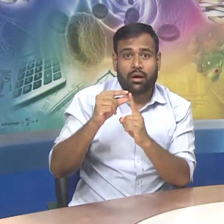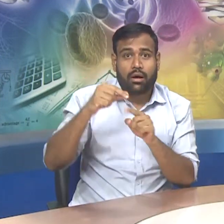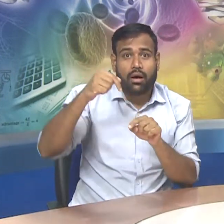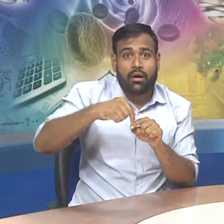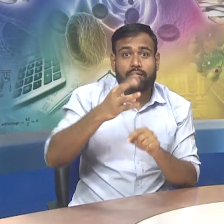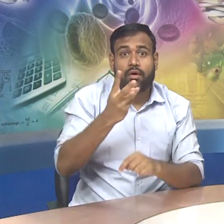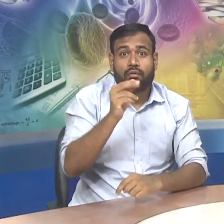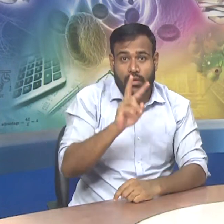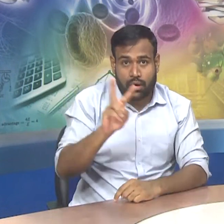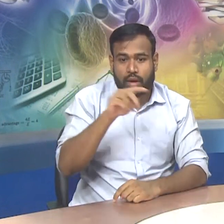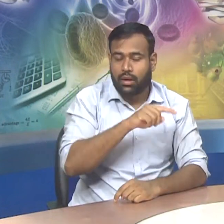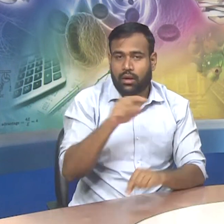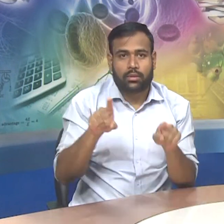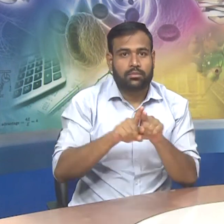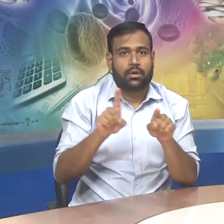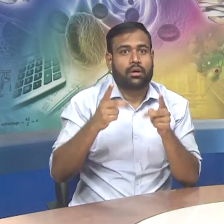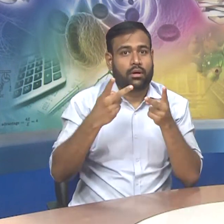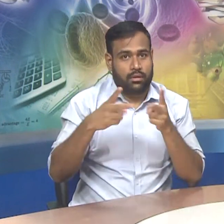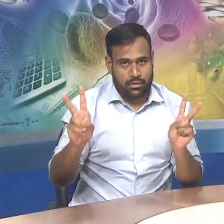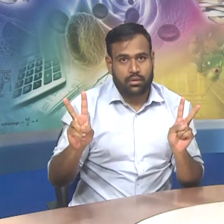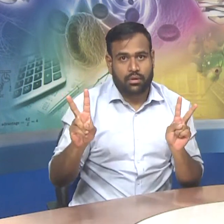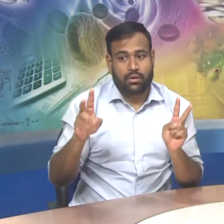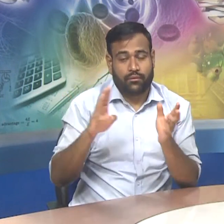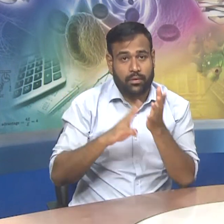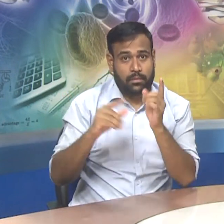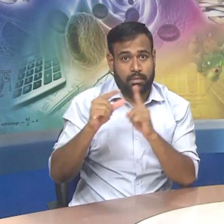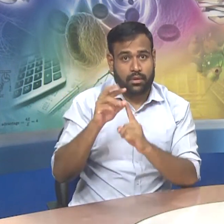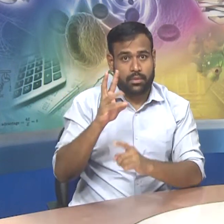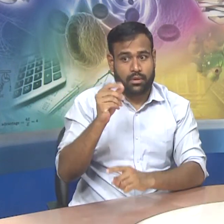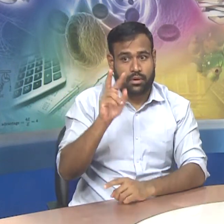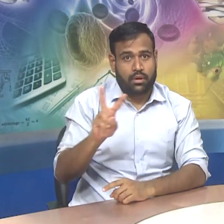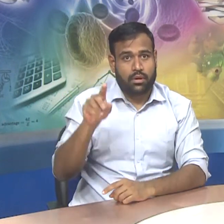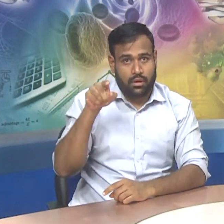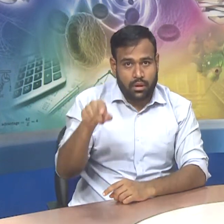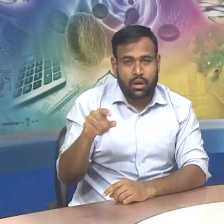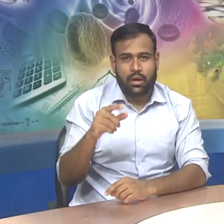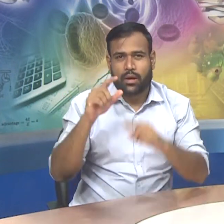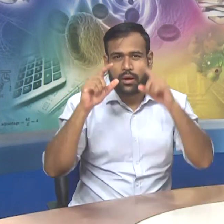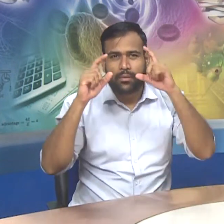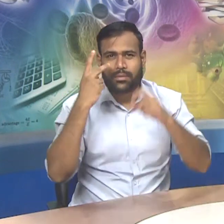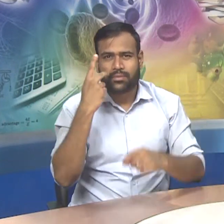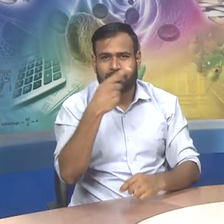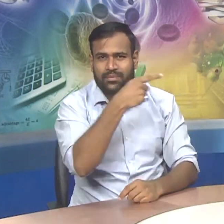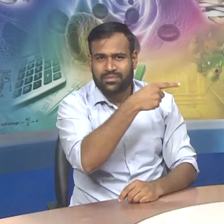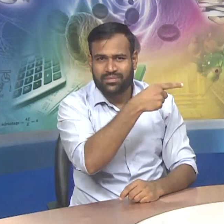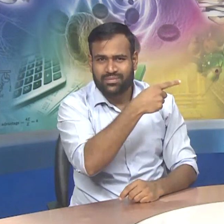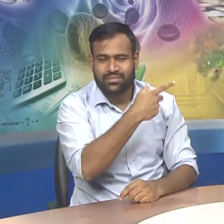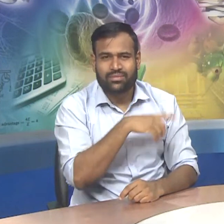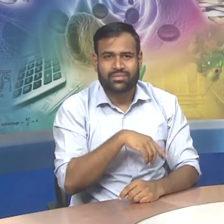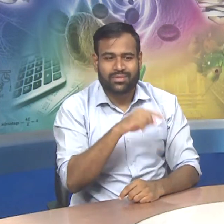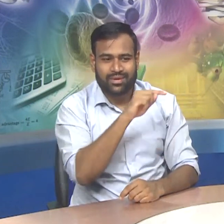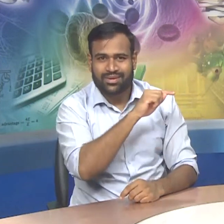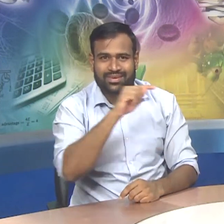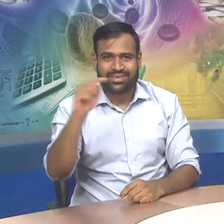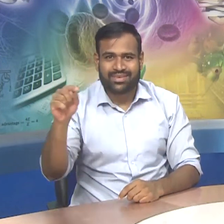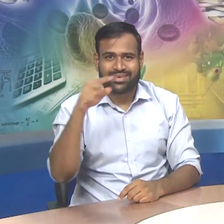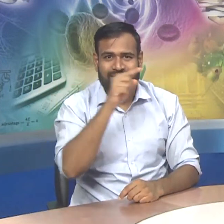So, in the member of parliament, the value of vote for each member is according to this